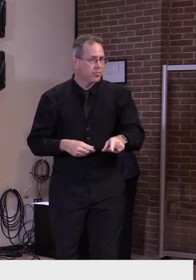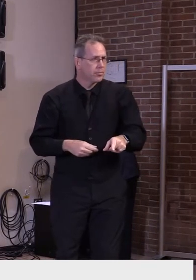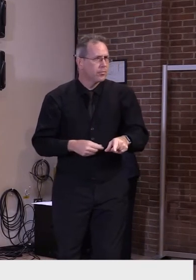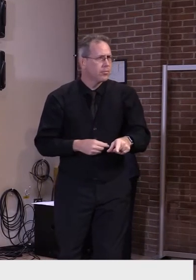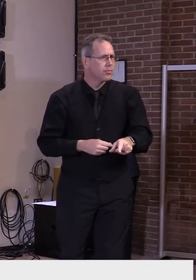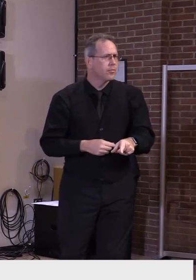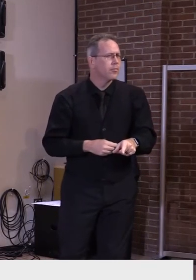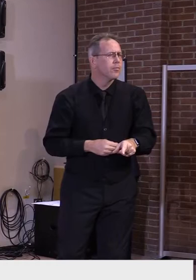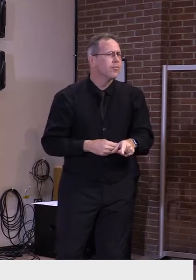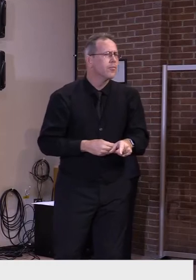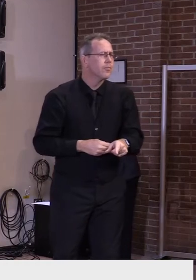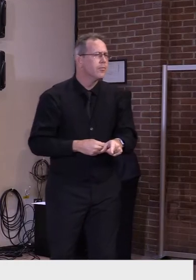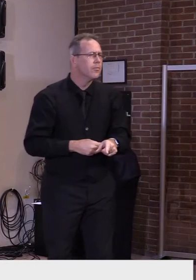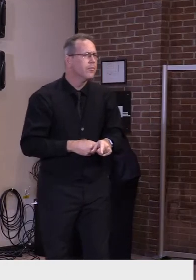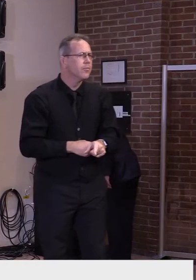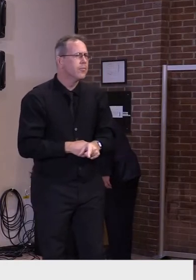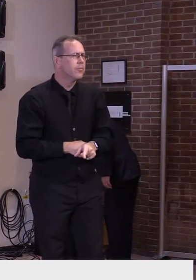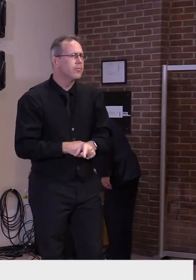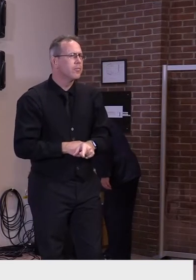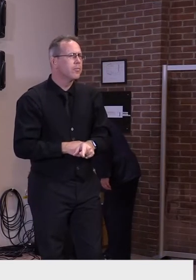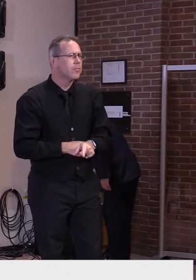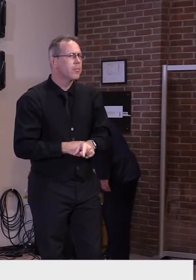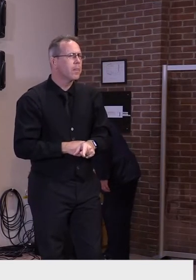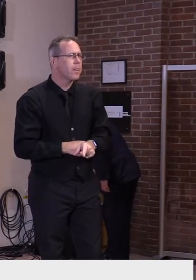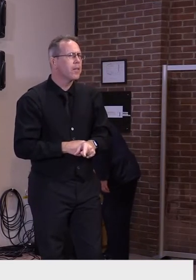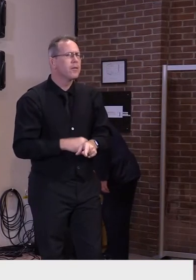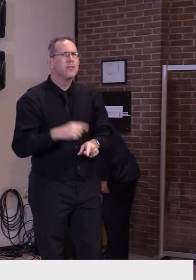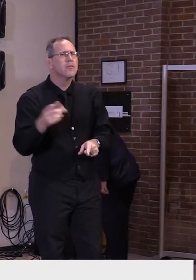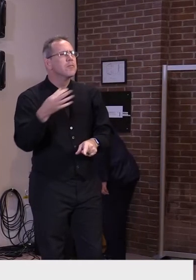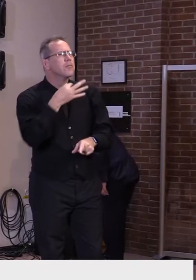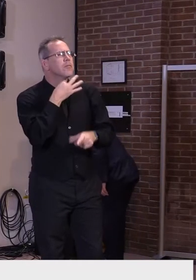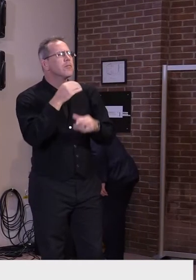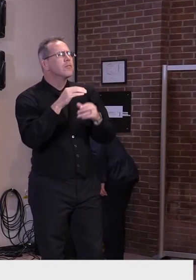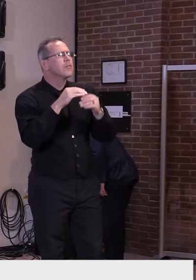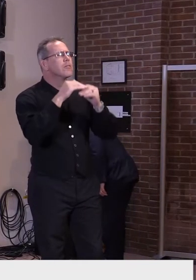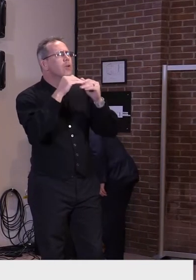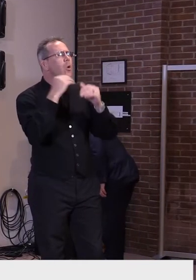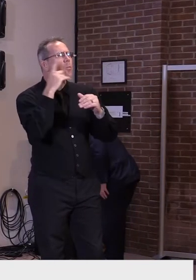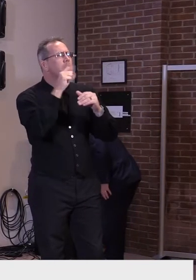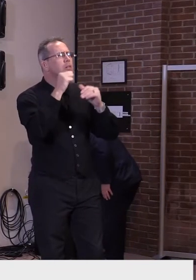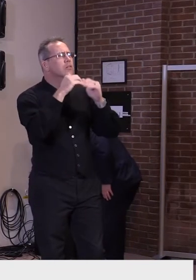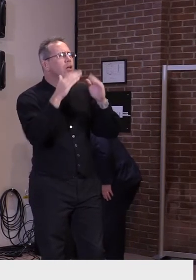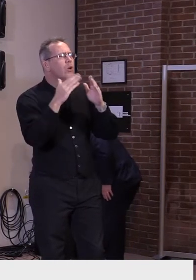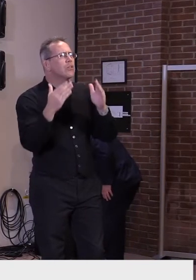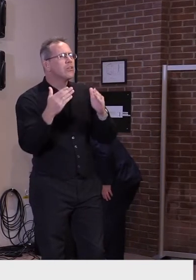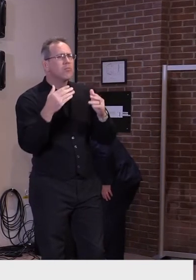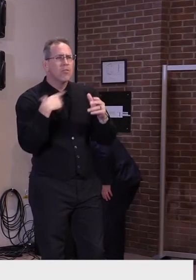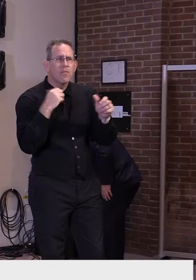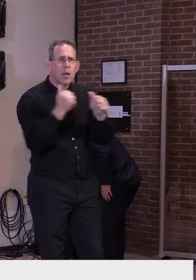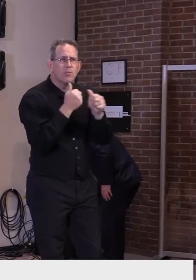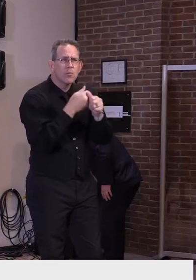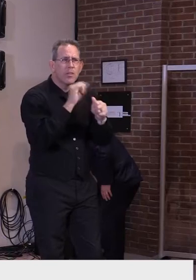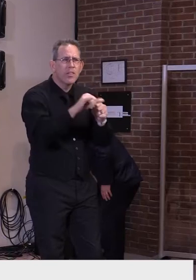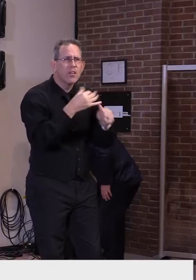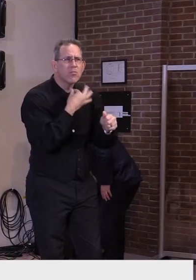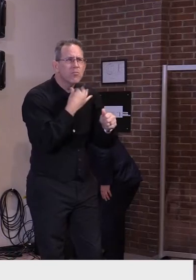in the homeless housing and whether any commercial or office buildings, of which there are a lot vacant right now, might